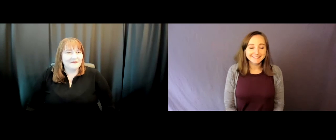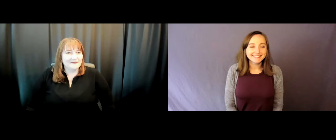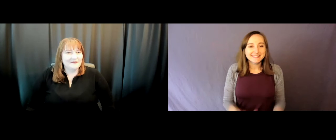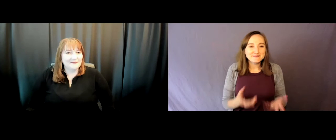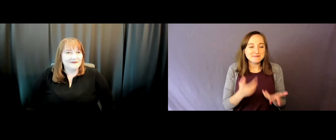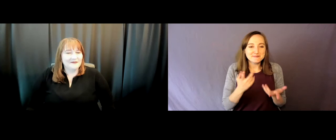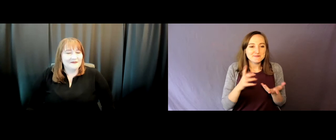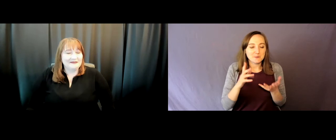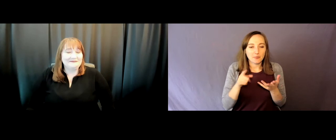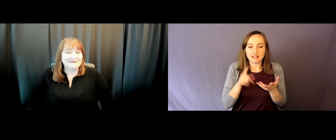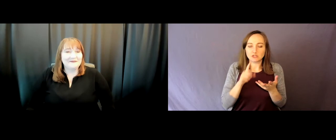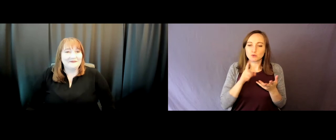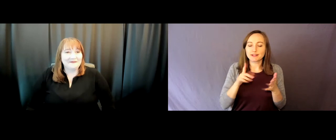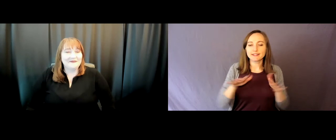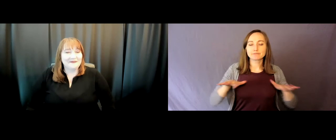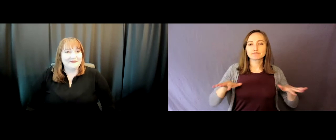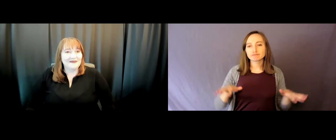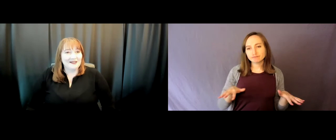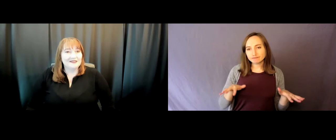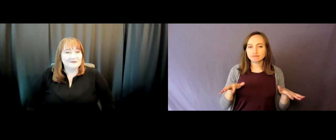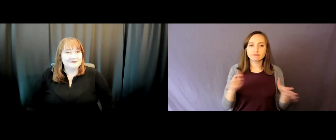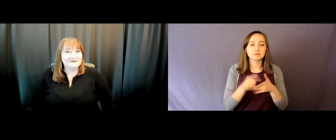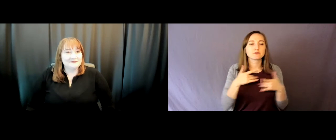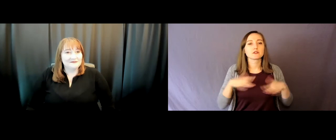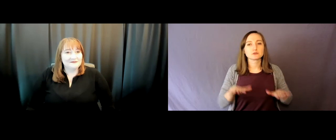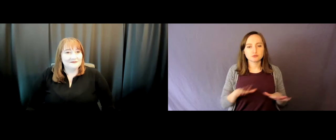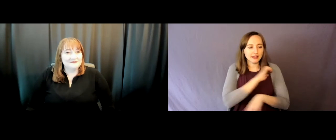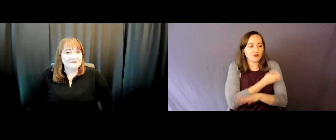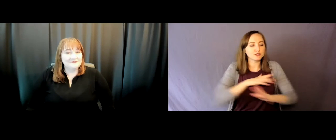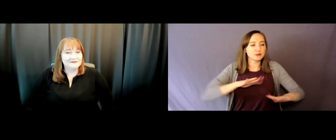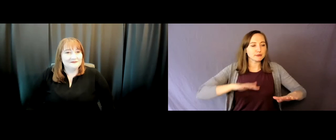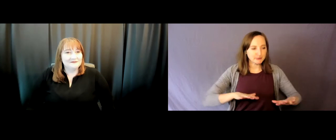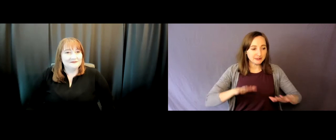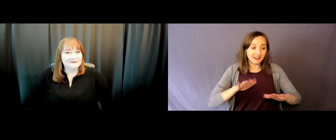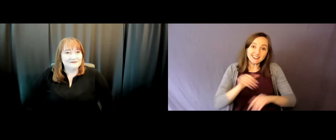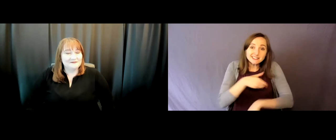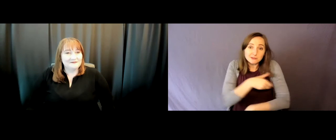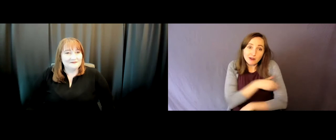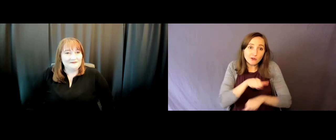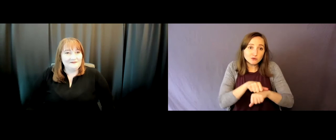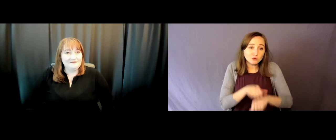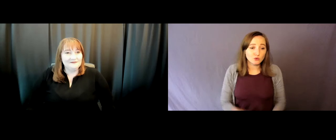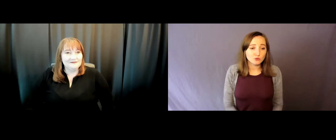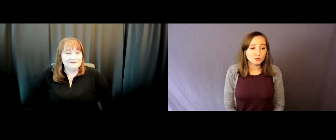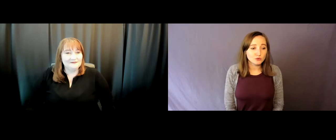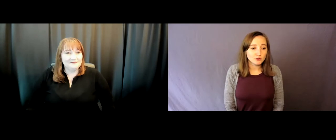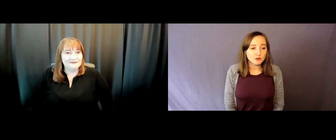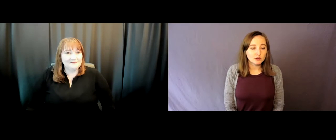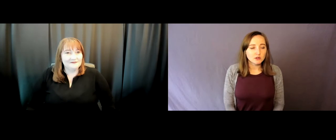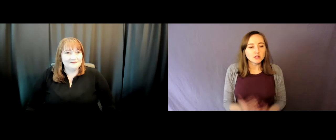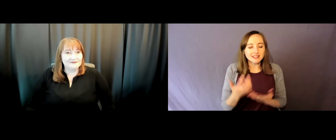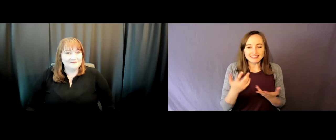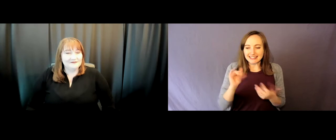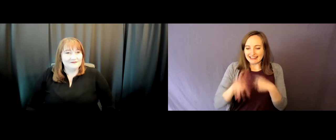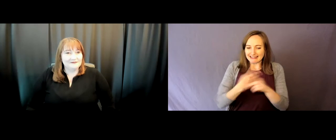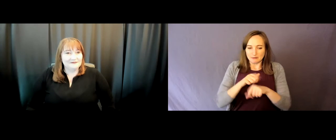but it's just a very sedating stone too. And it just helps calm the energy. And it's a powerful stone. And so, it's one of